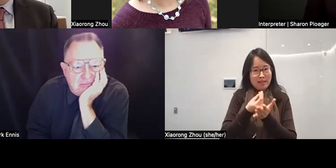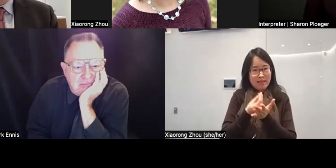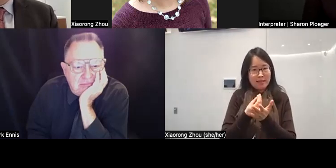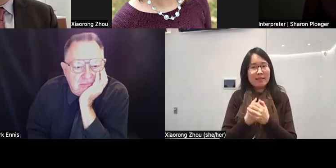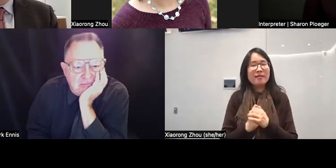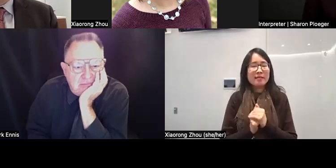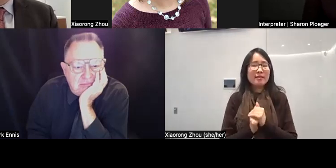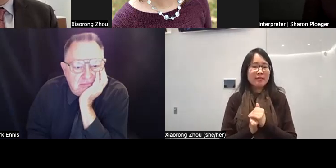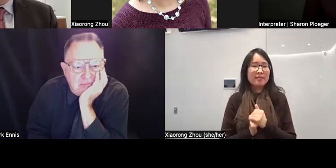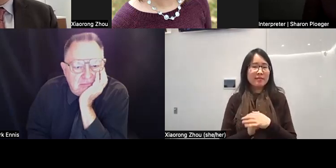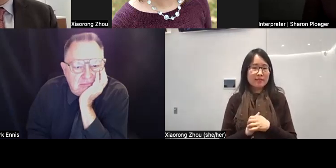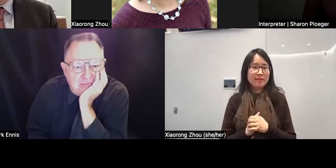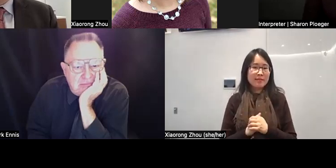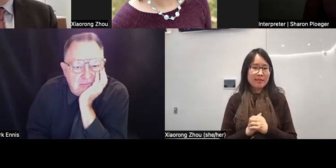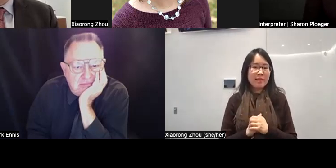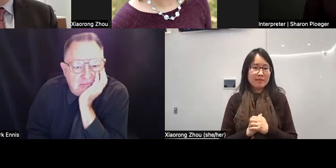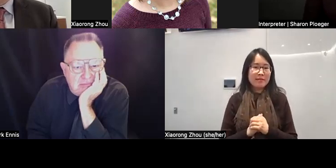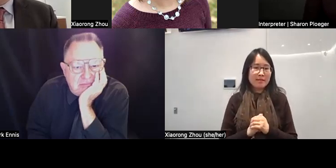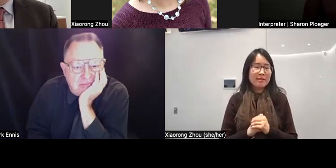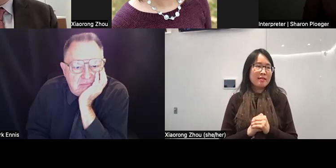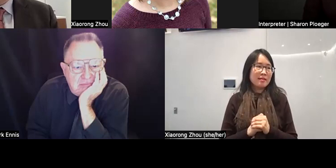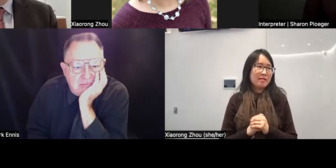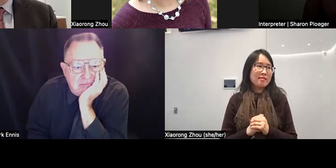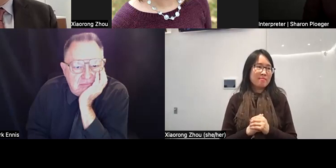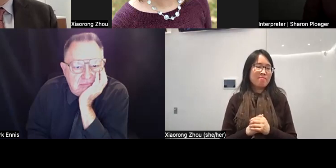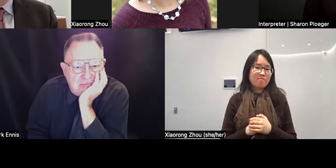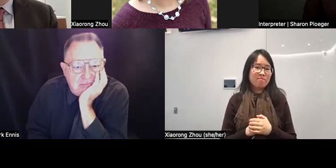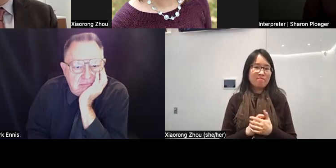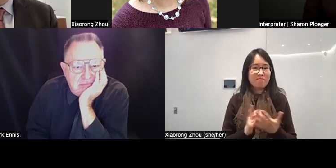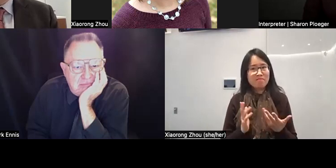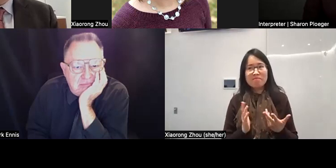But in order for that to happen, there needs to be funding.